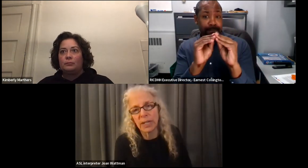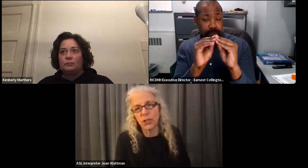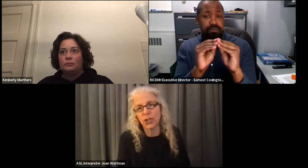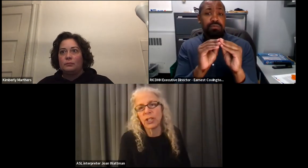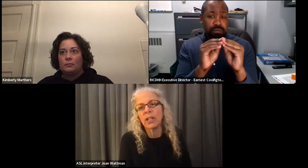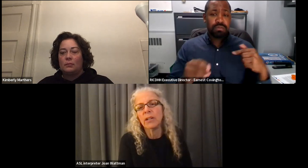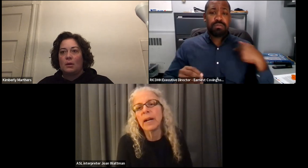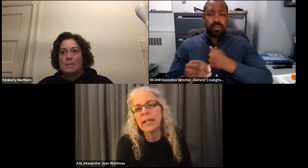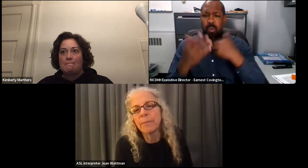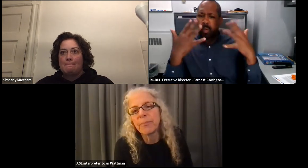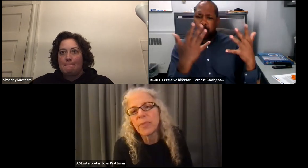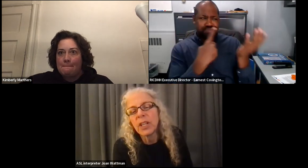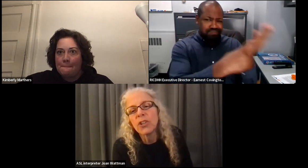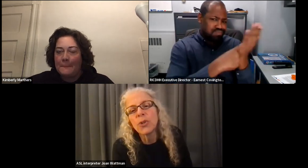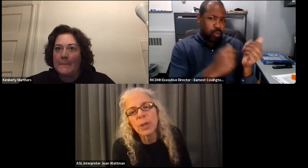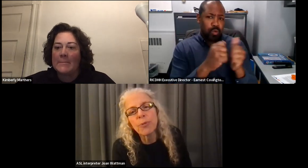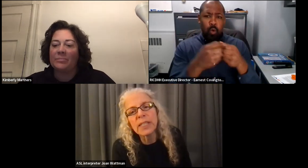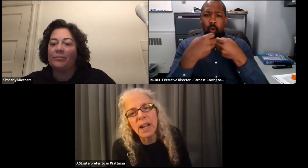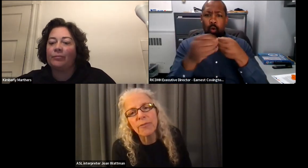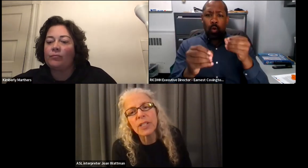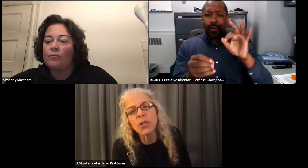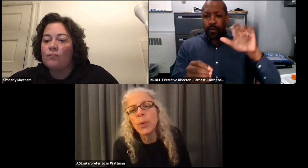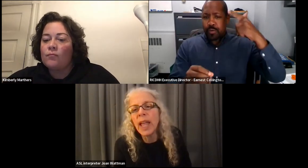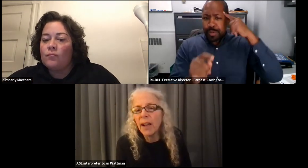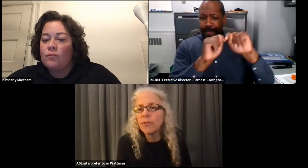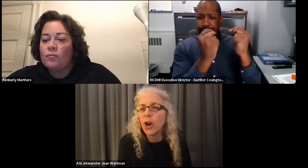so much, Mike. So at the press